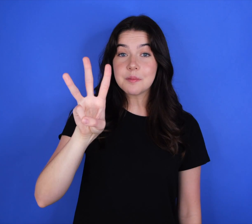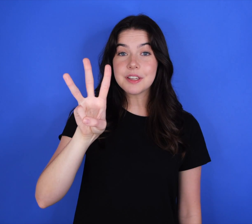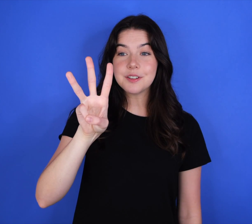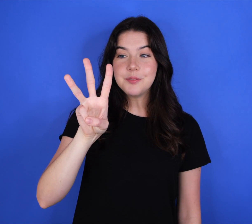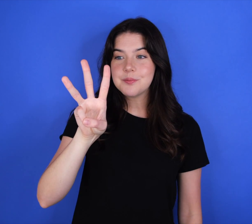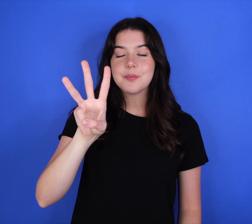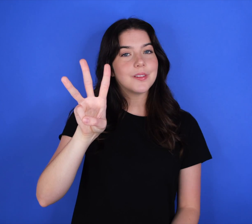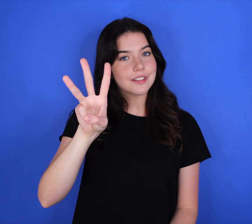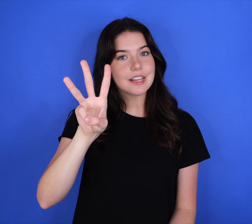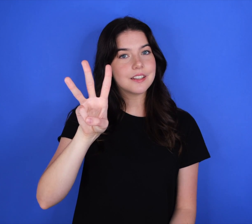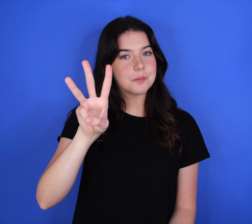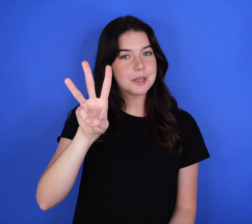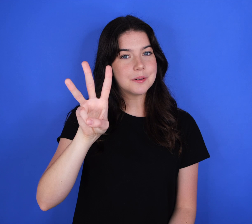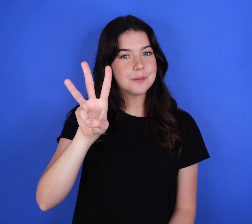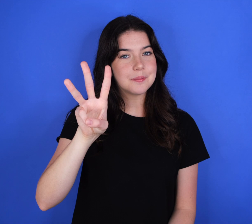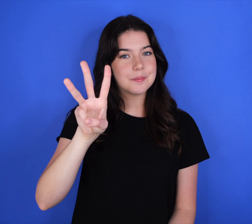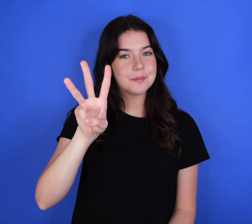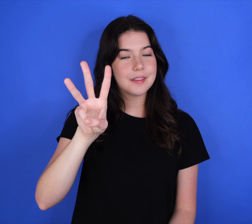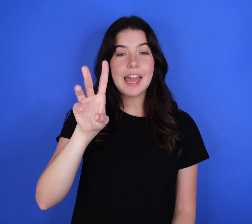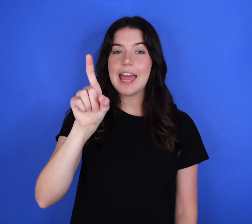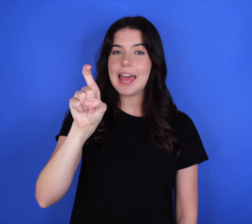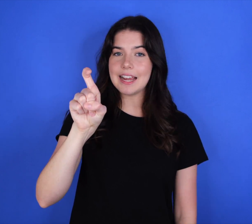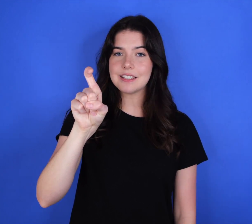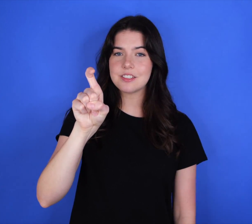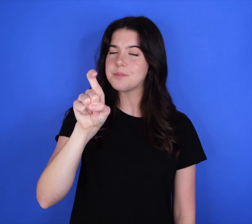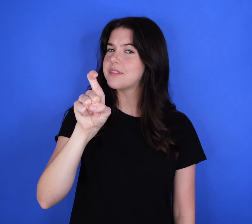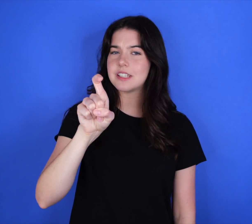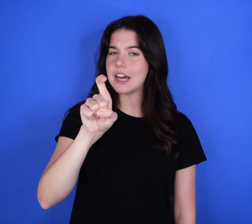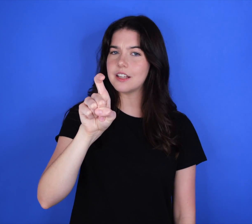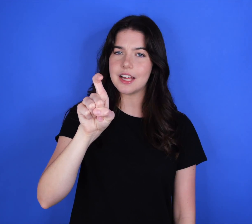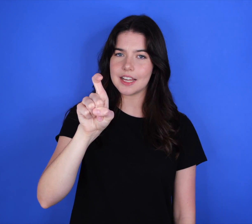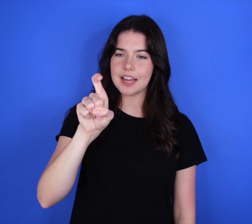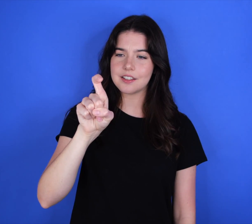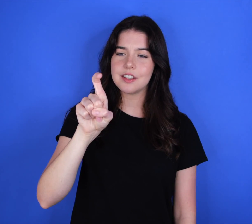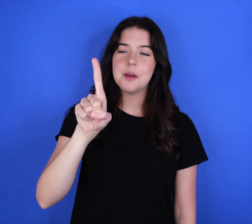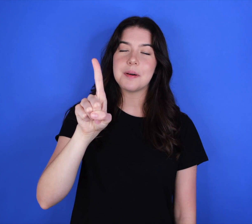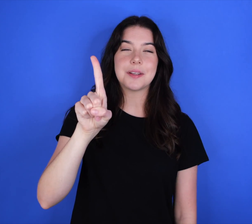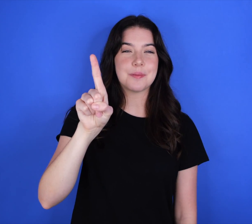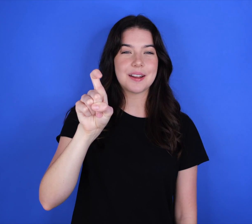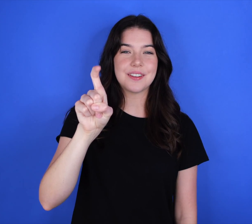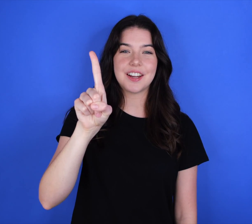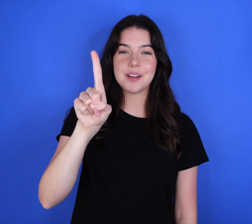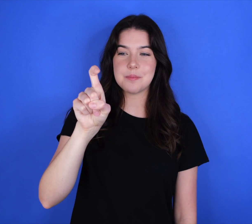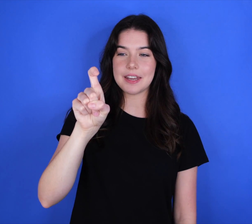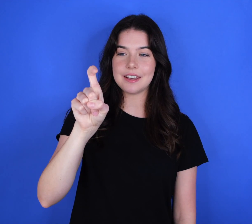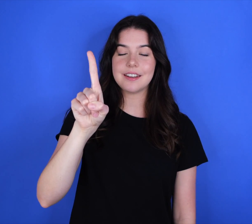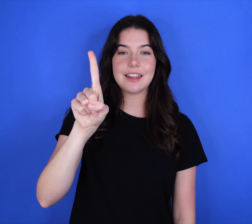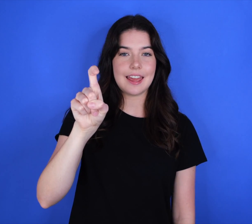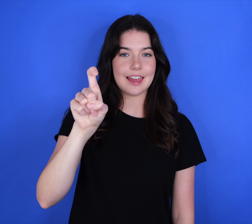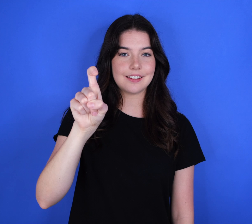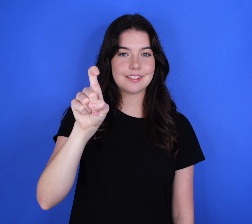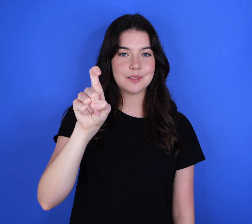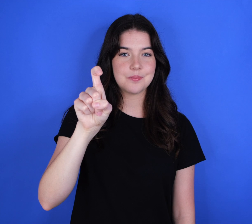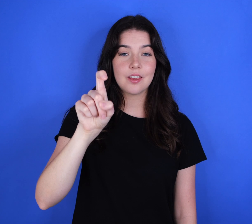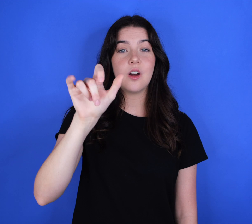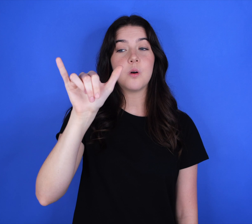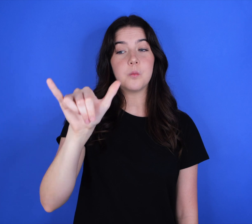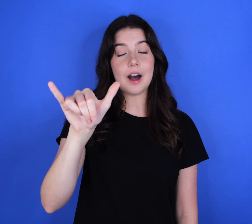W, looks like a W. X, does not look like an X, but it's your pointer finger and you bend it, X. Y